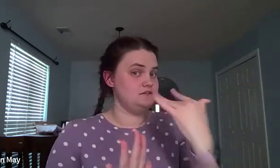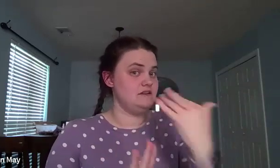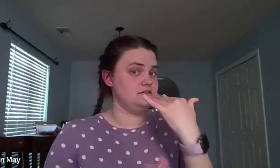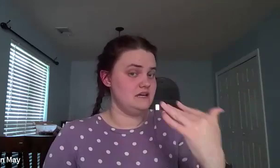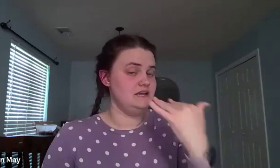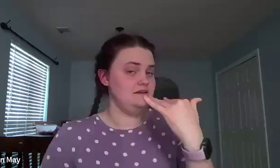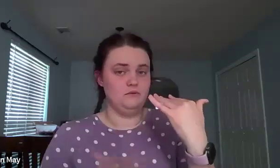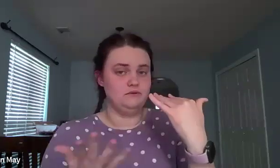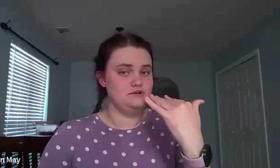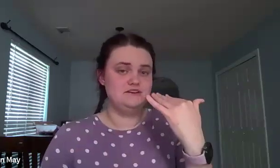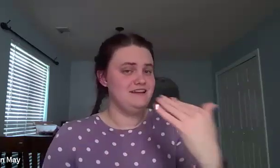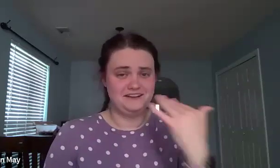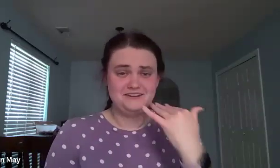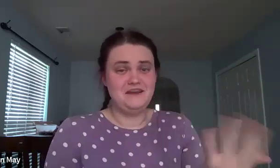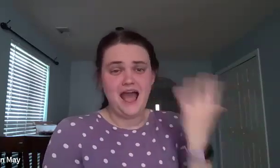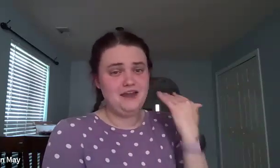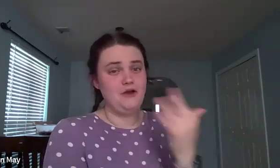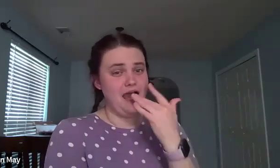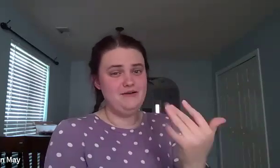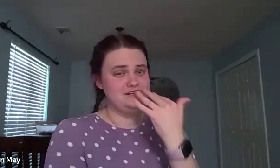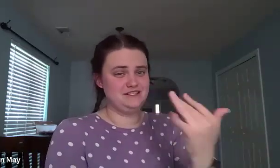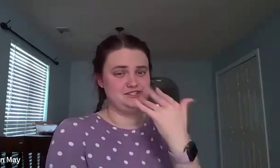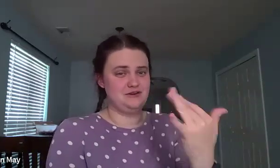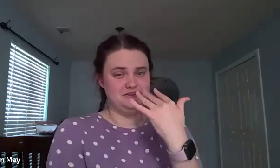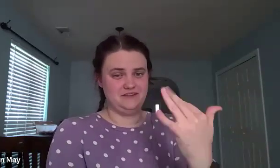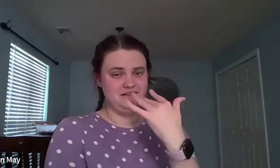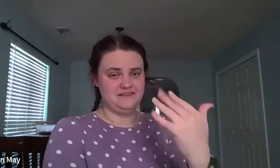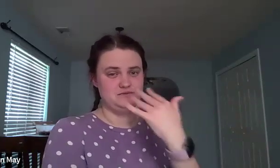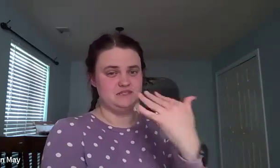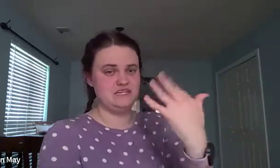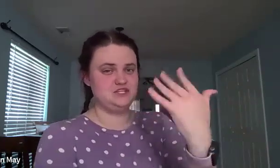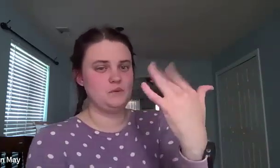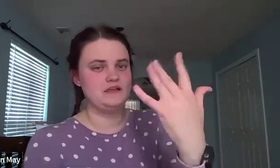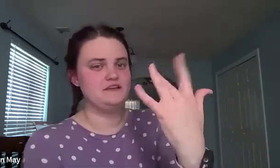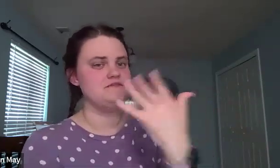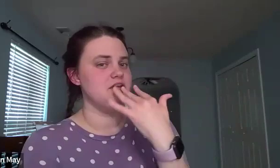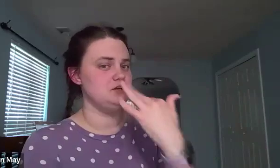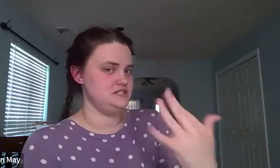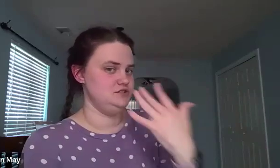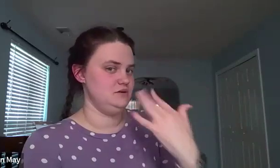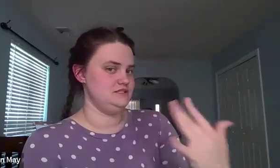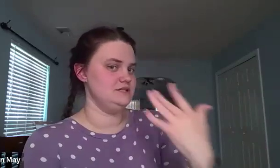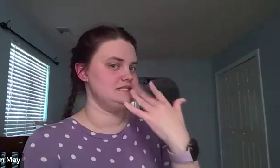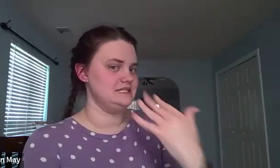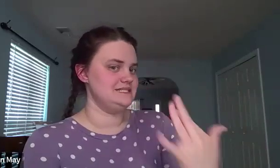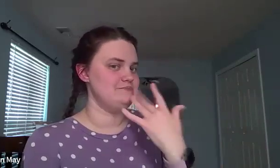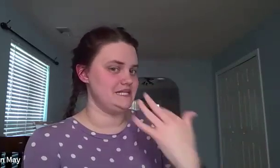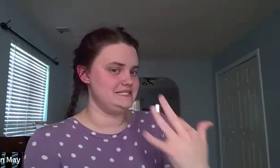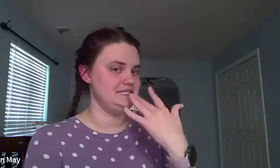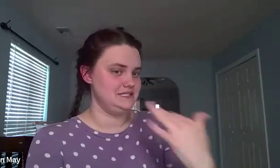first and then I'll sign it. Oh, well, most of y'all got it. Good. I don't know. I always like struggle to think like this one's, you're wiggling your fingers as you do it. So it's like spicy.